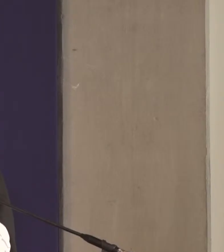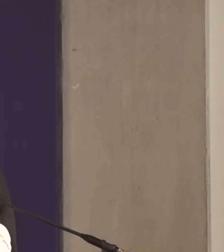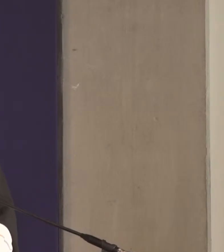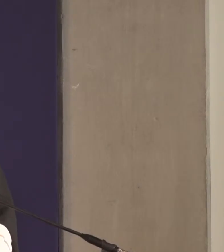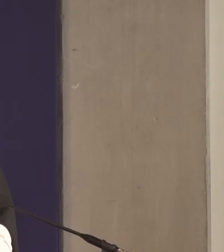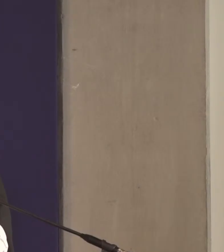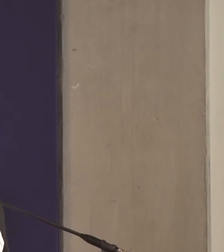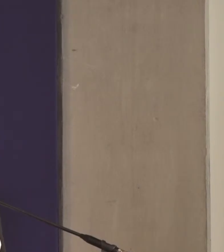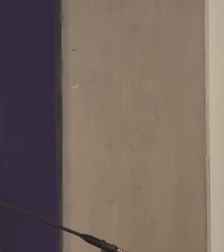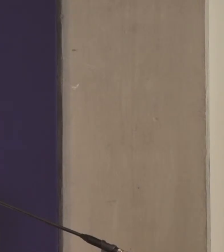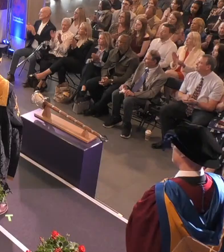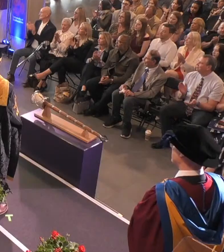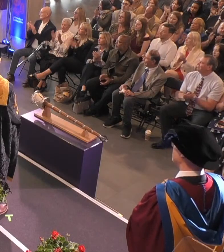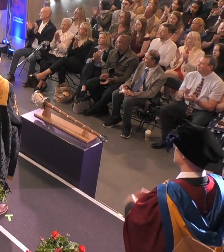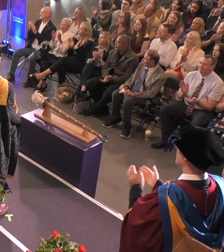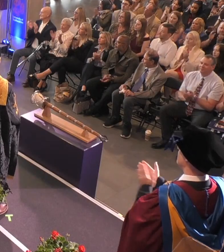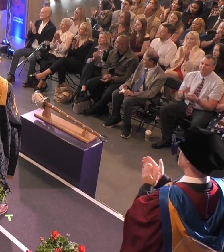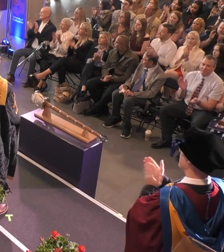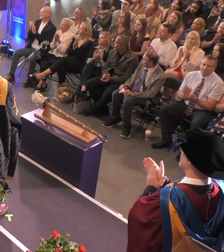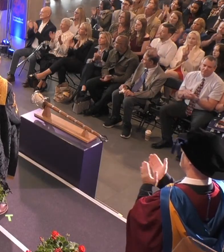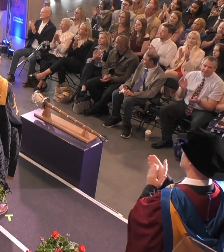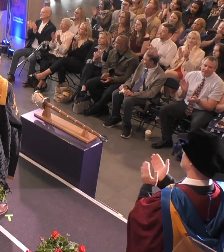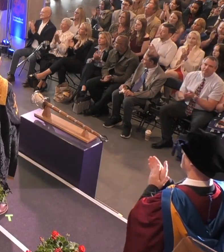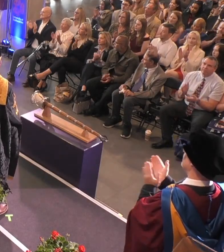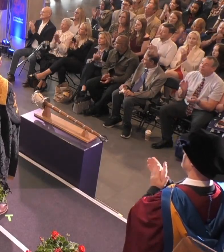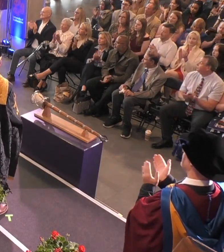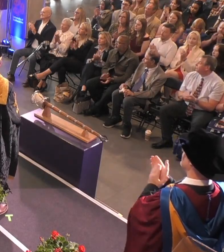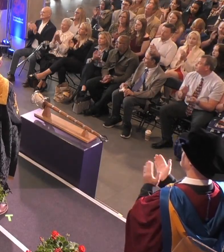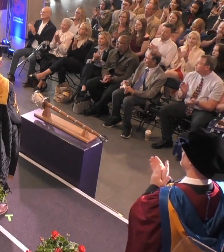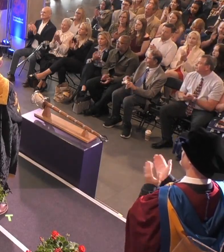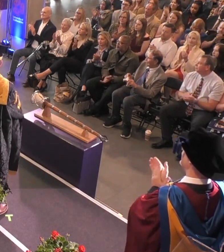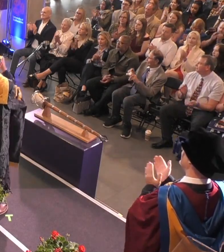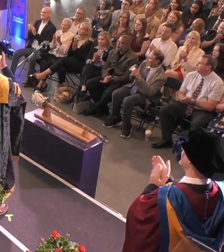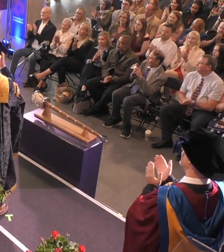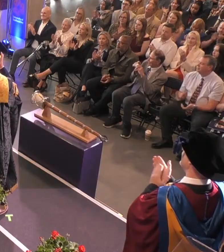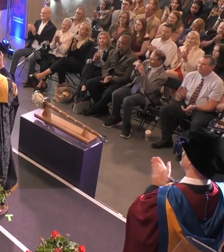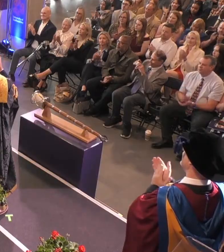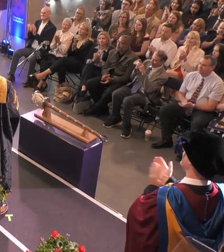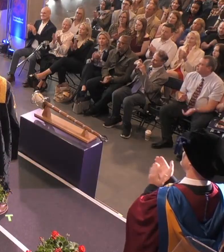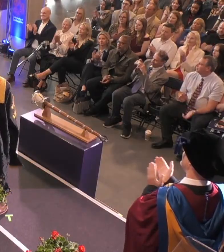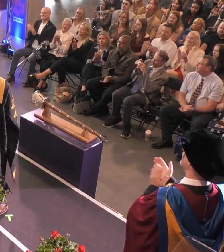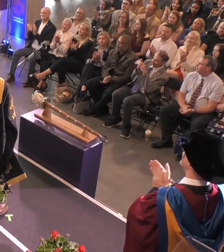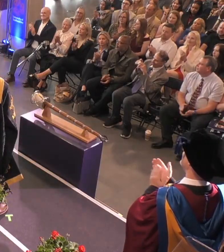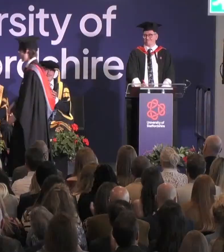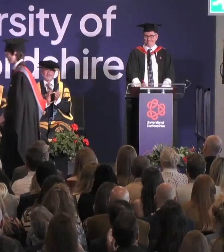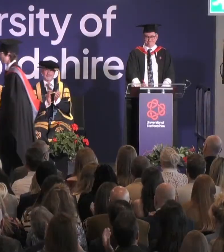Lewis Edwards.